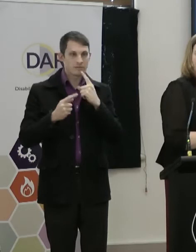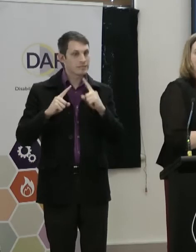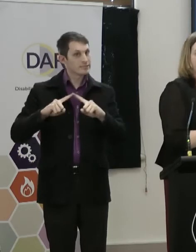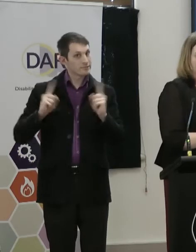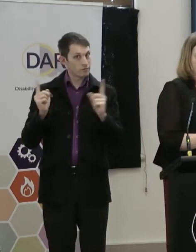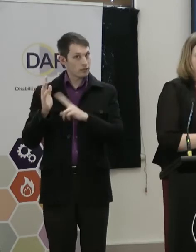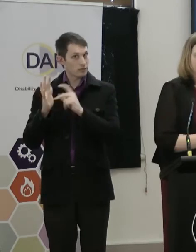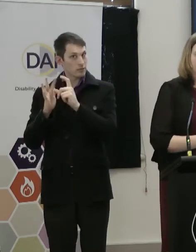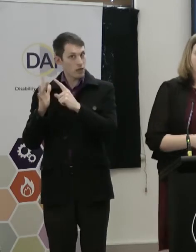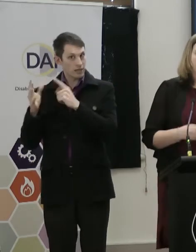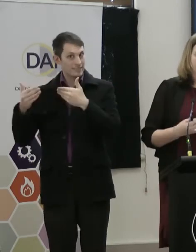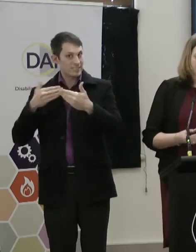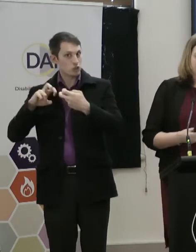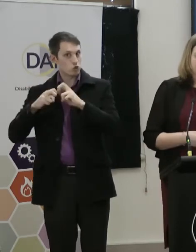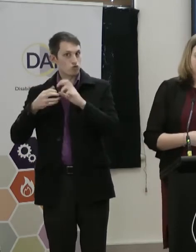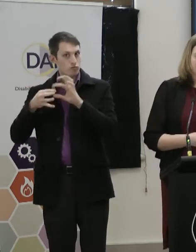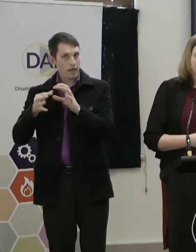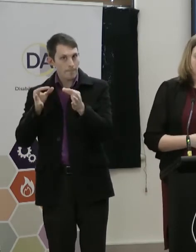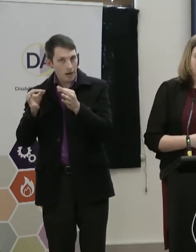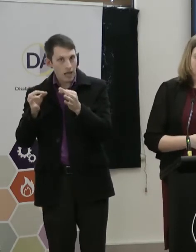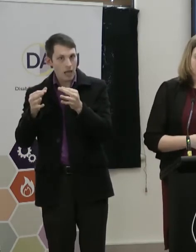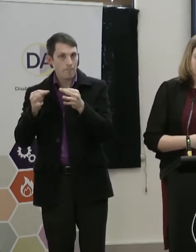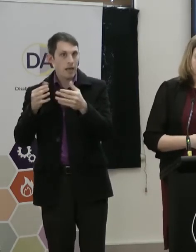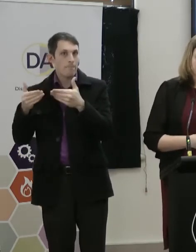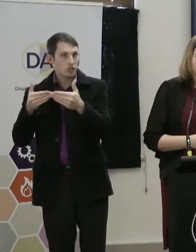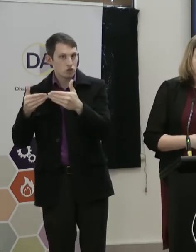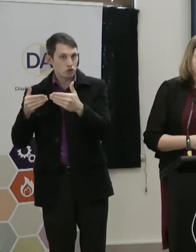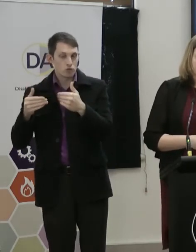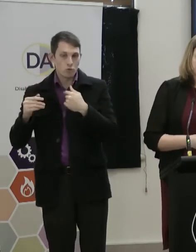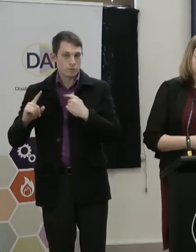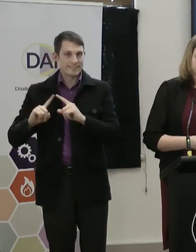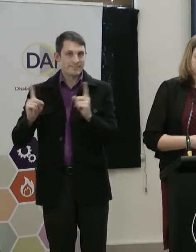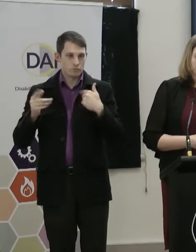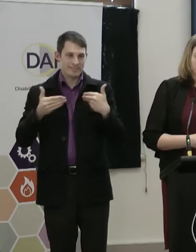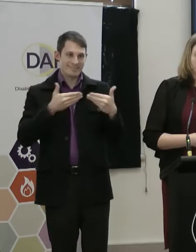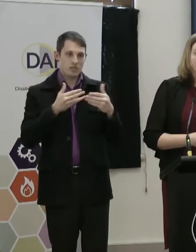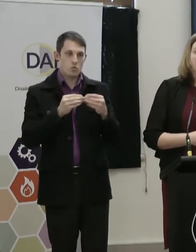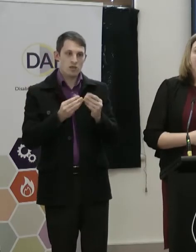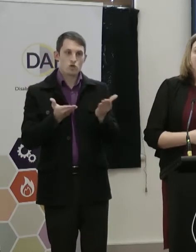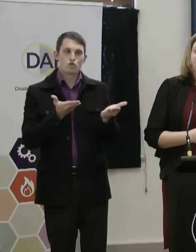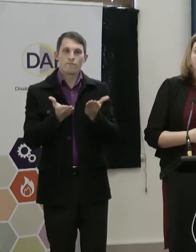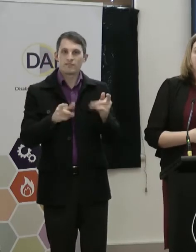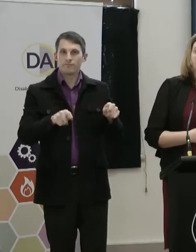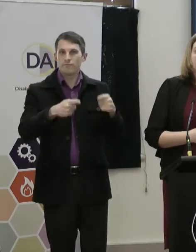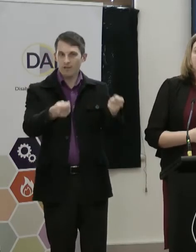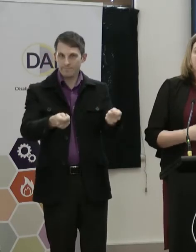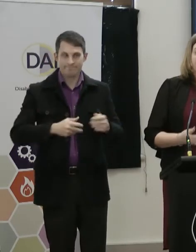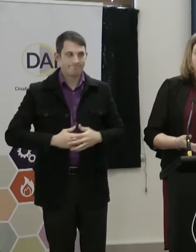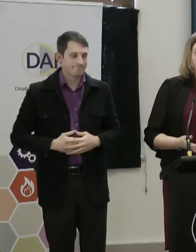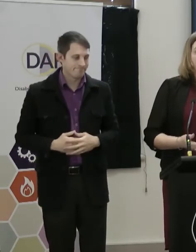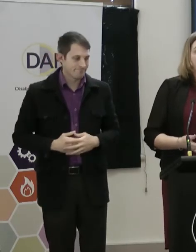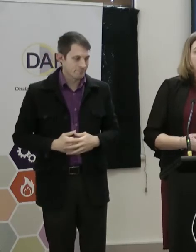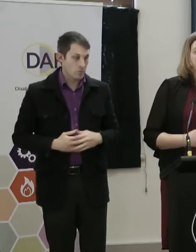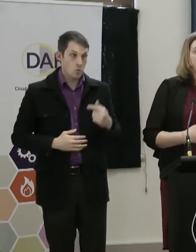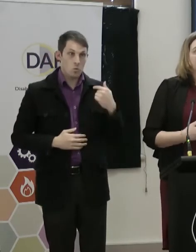plans and plan management, and we deal solely with the service delivery side of things. We look at